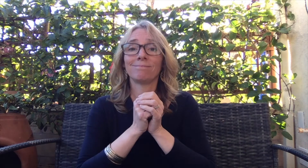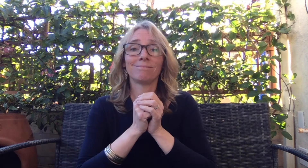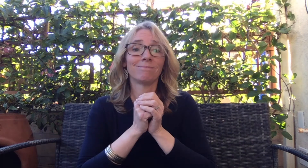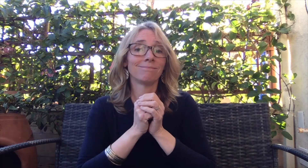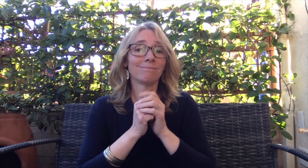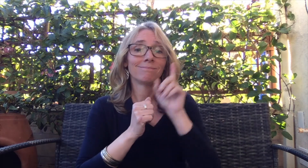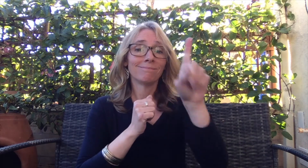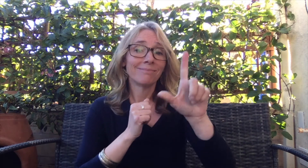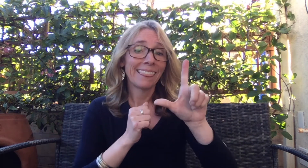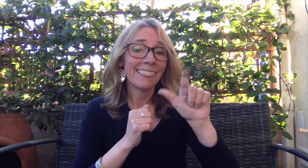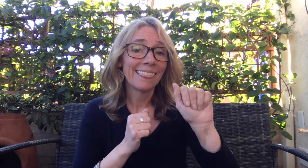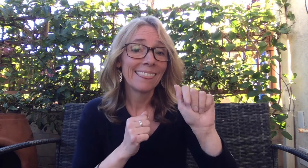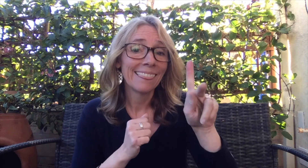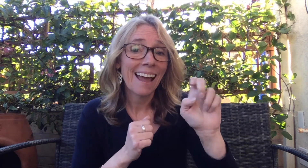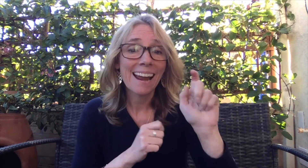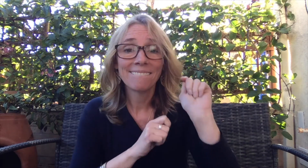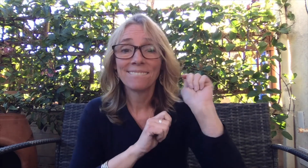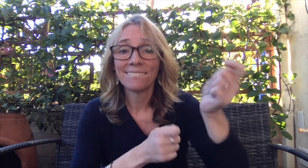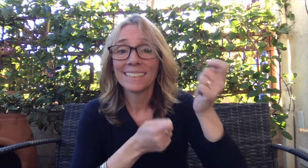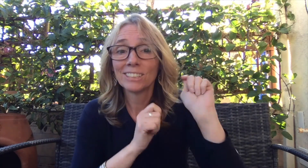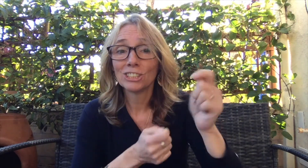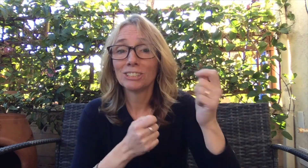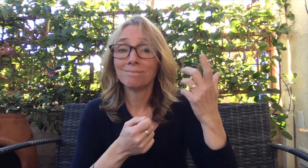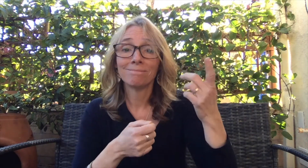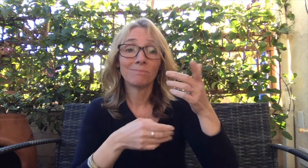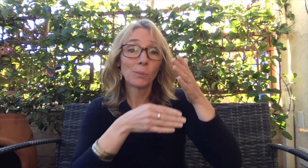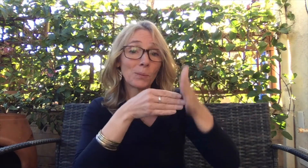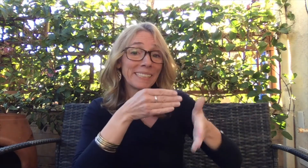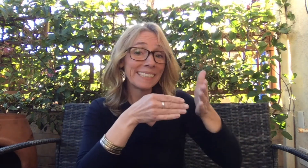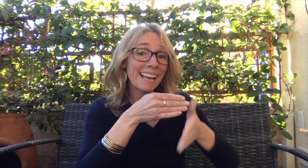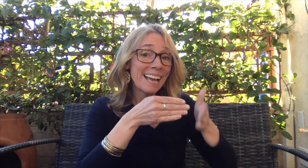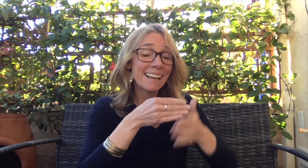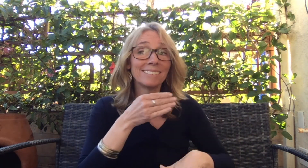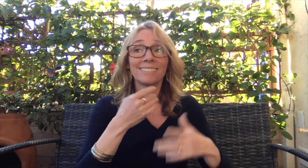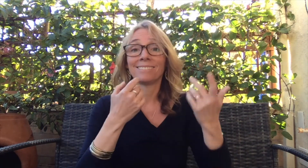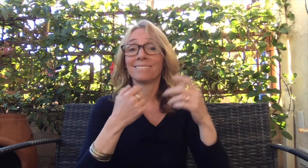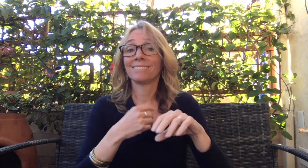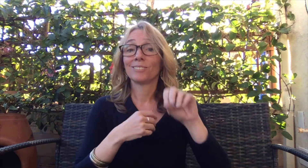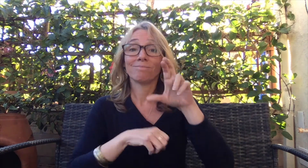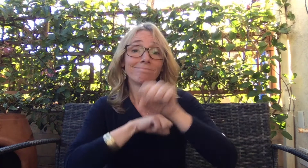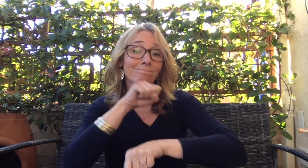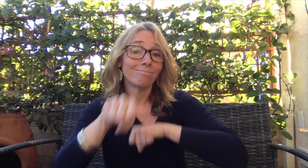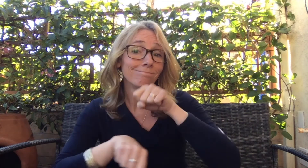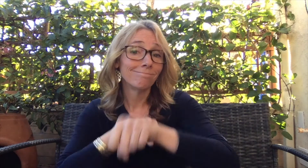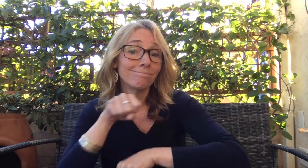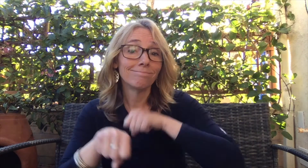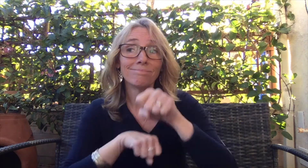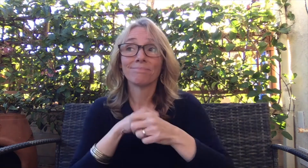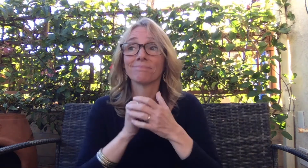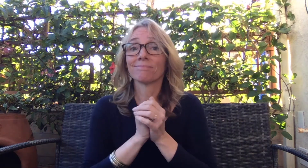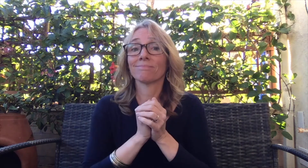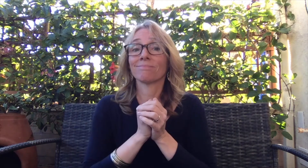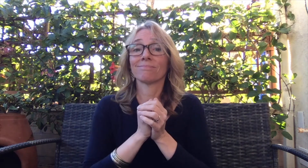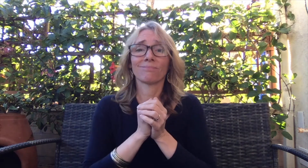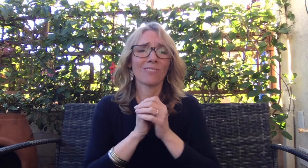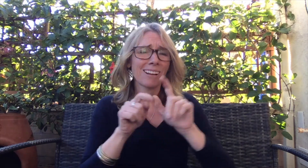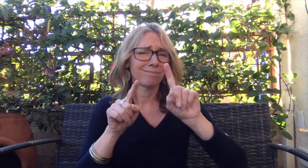experiences with work, day, night, weekends, your weekend lake experiences,